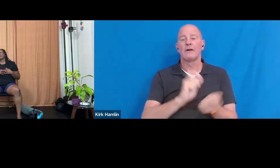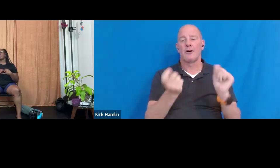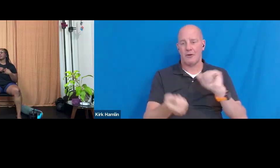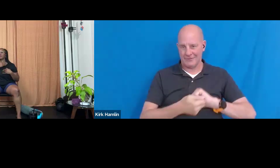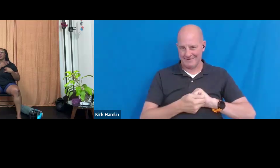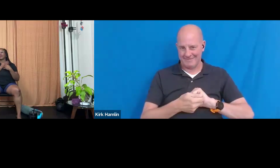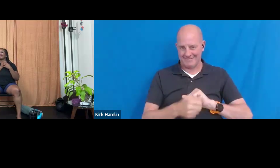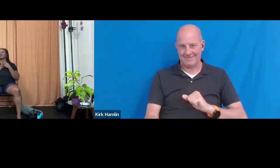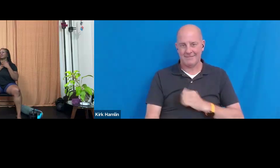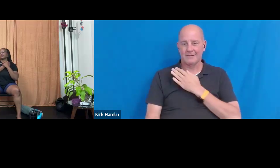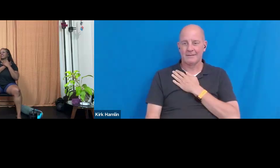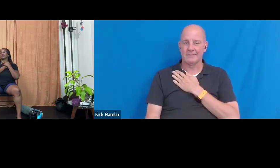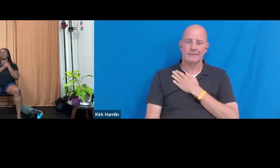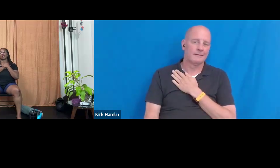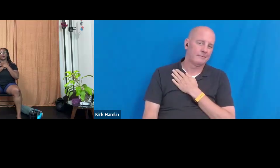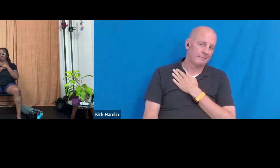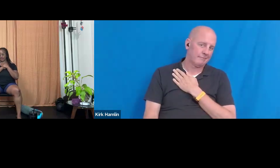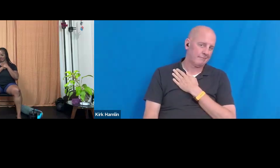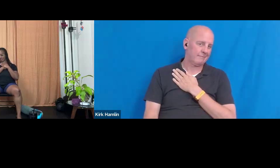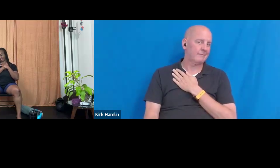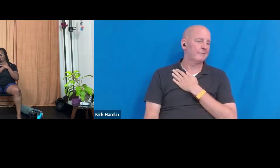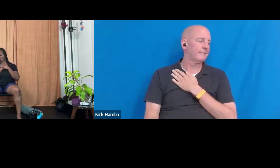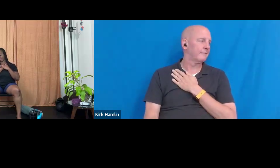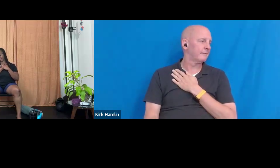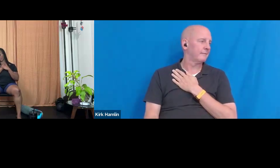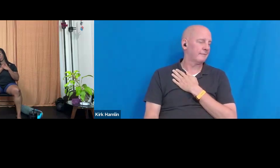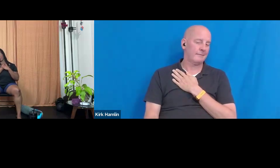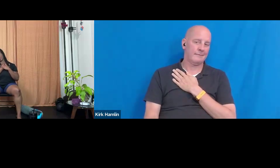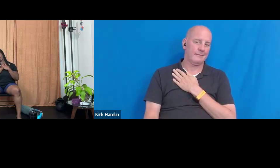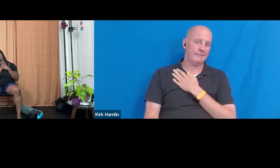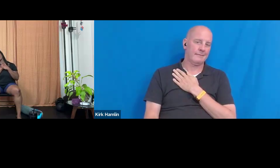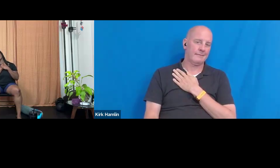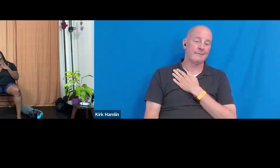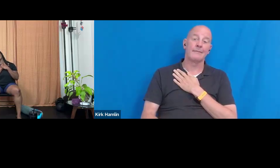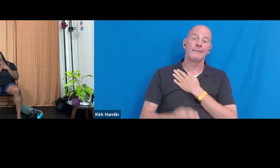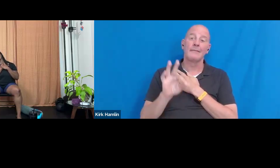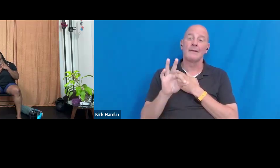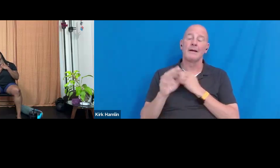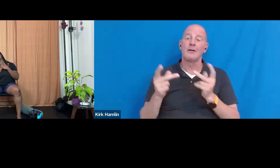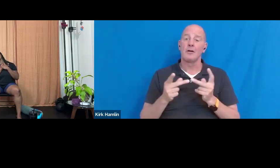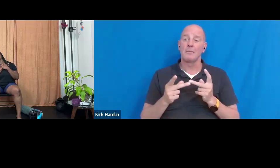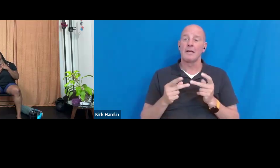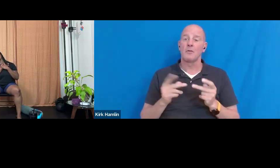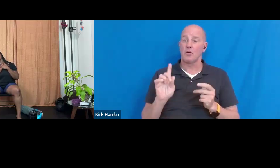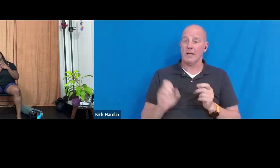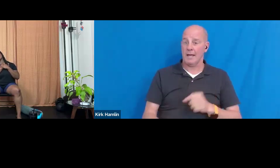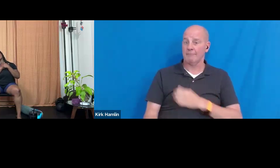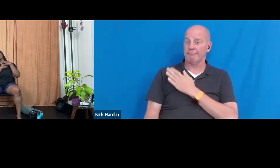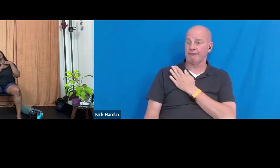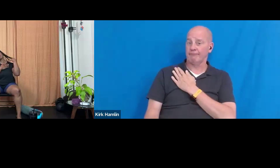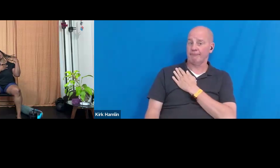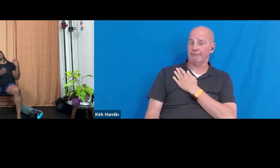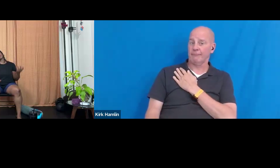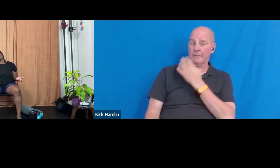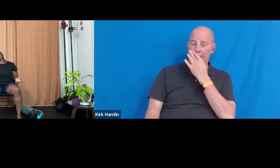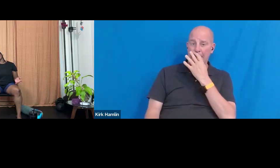Release. And switch sides. Find a spot that you could place your hands. The